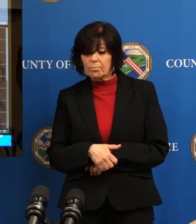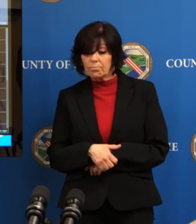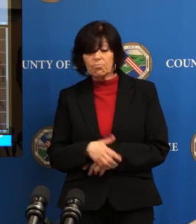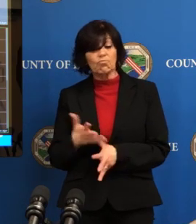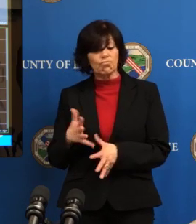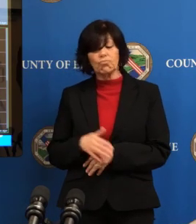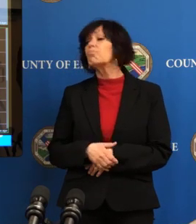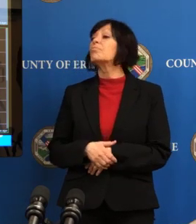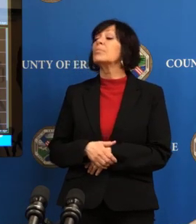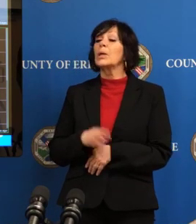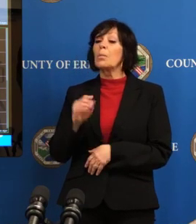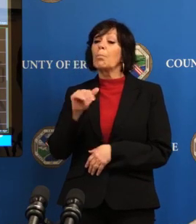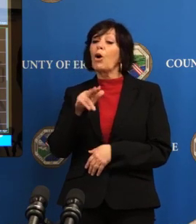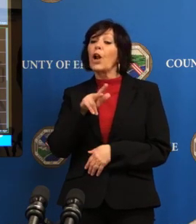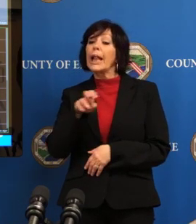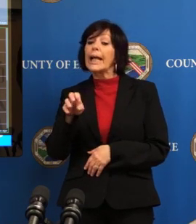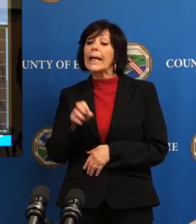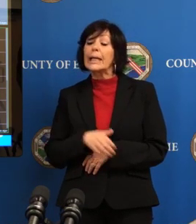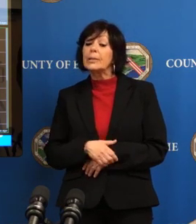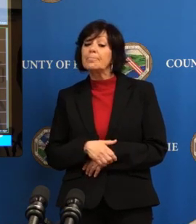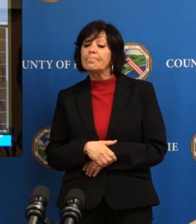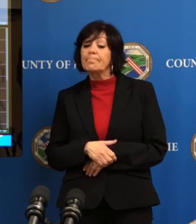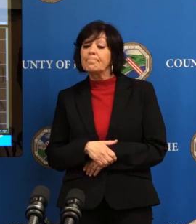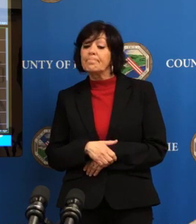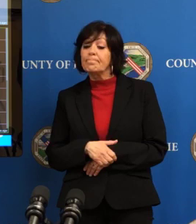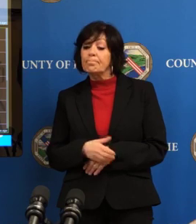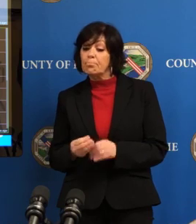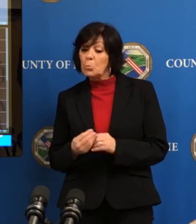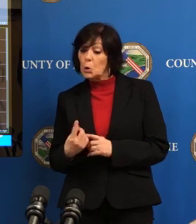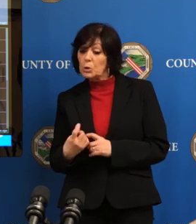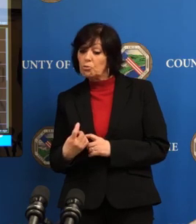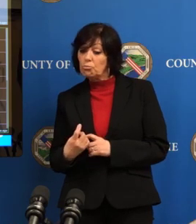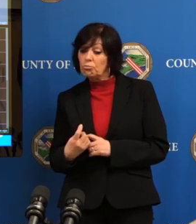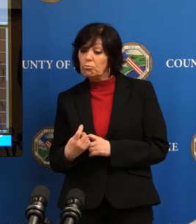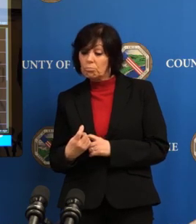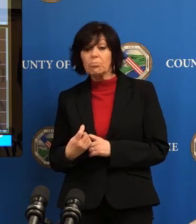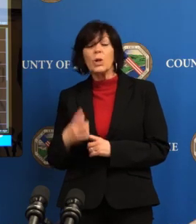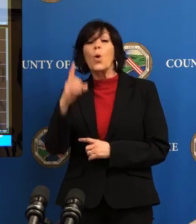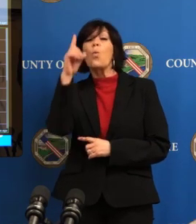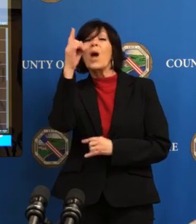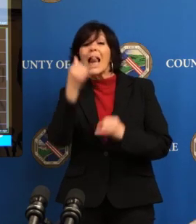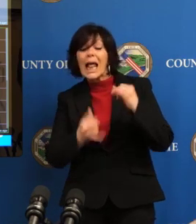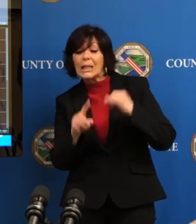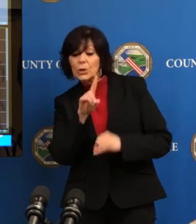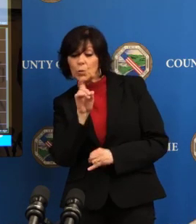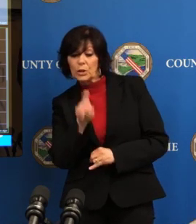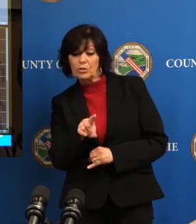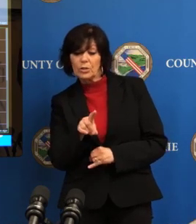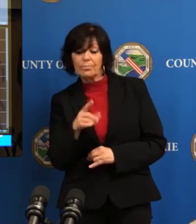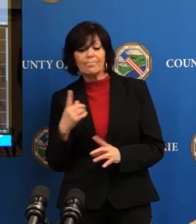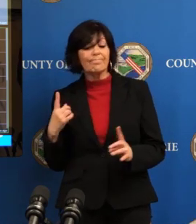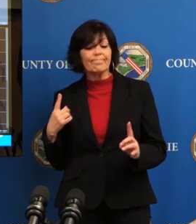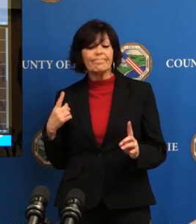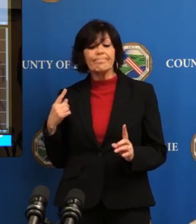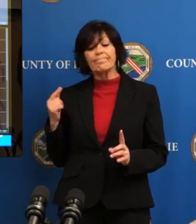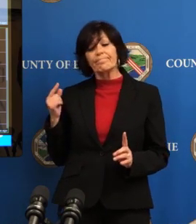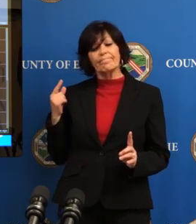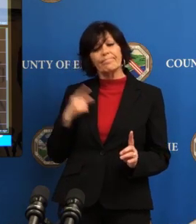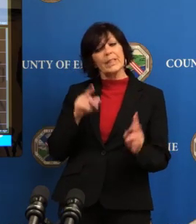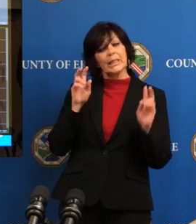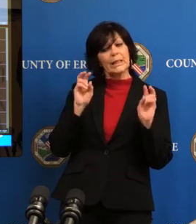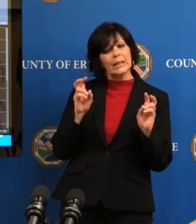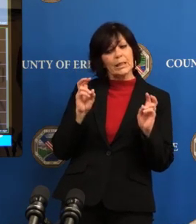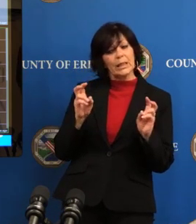I guess she's not on. Marley from Channel 4, any more questions? Just one last one. I want to go back to the topic